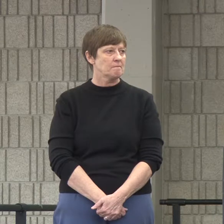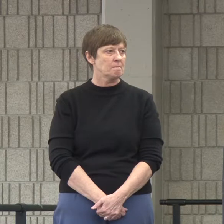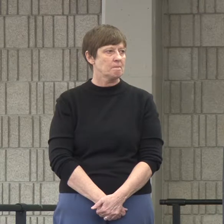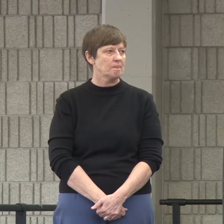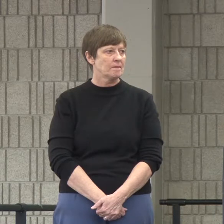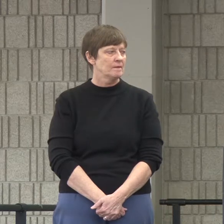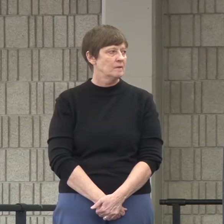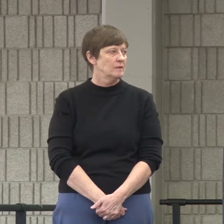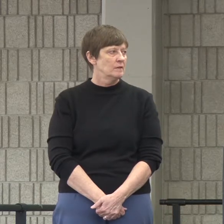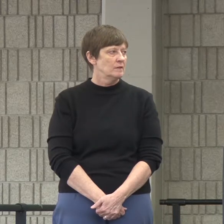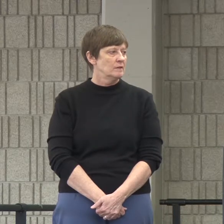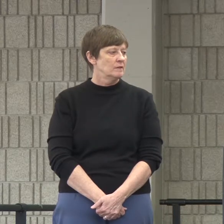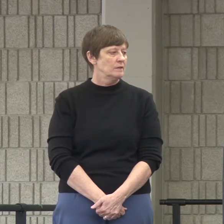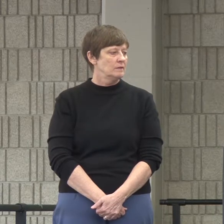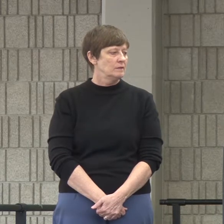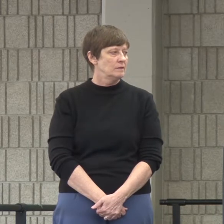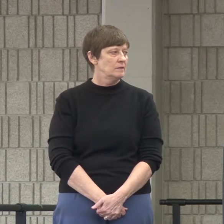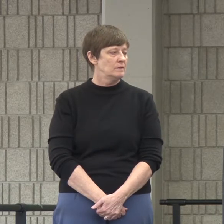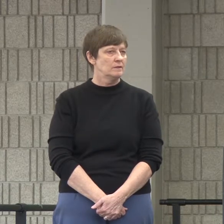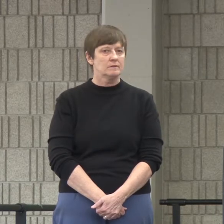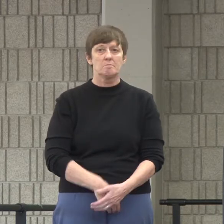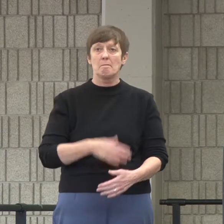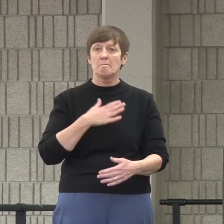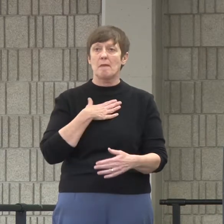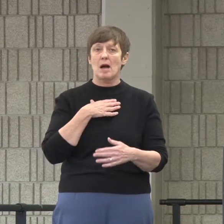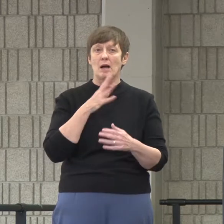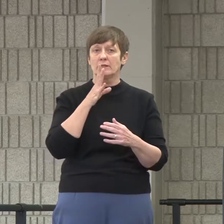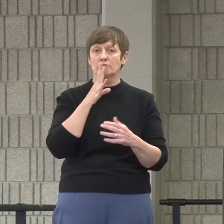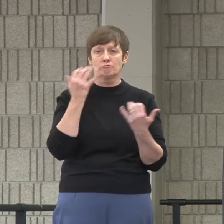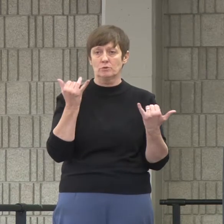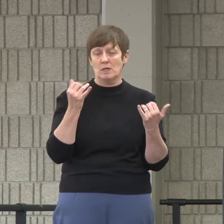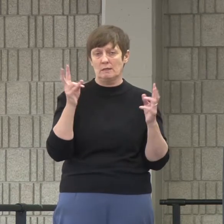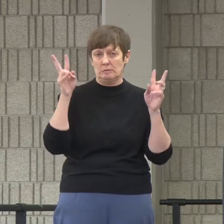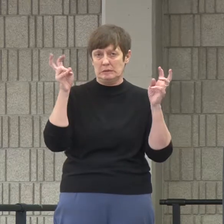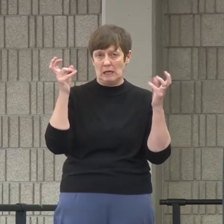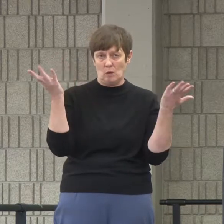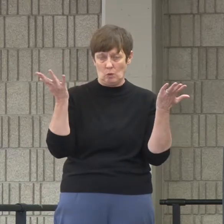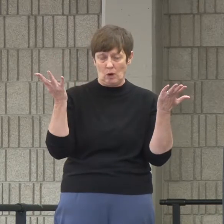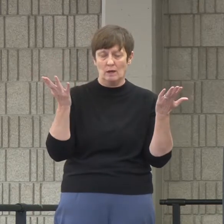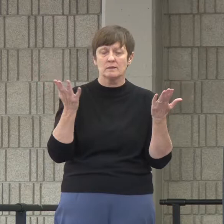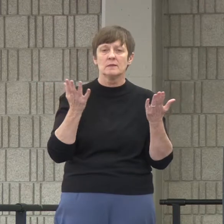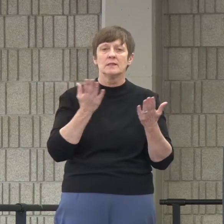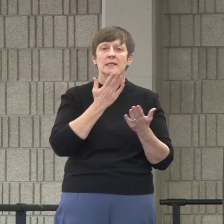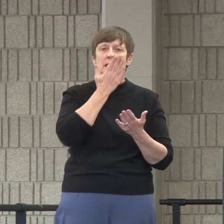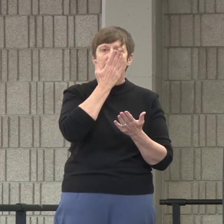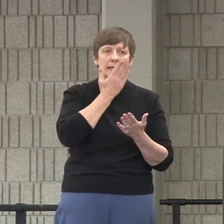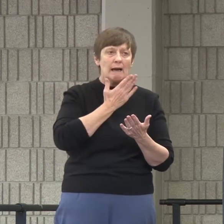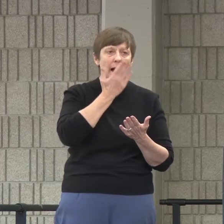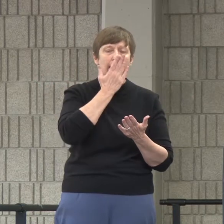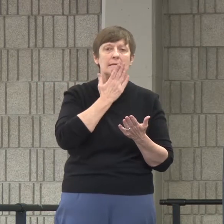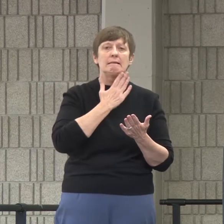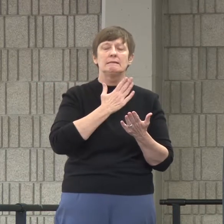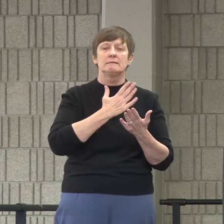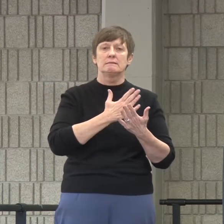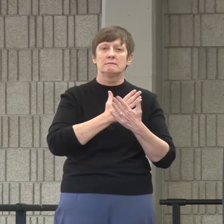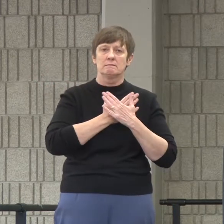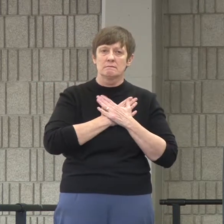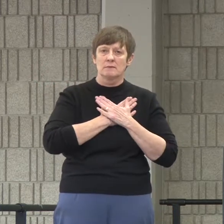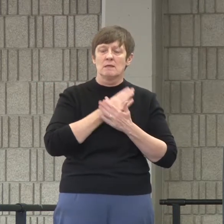The title of my talk today is Kindness and Compassion, the Final